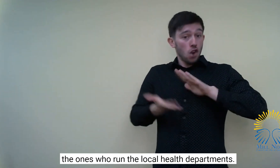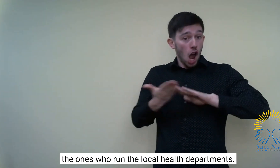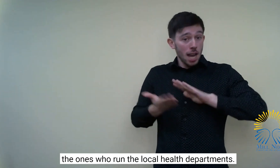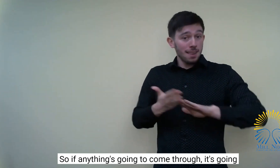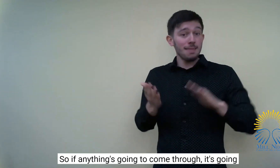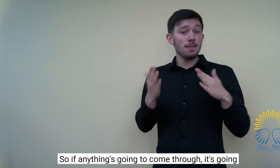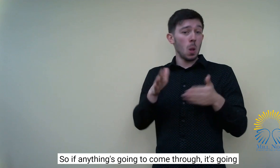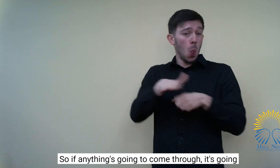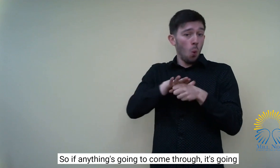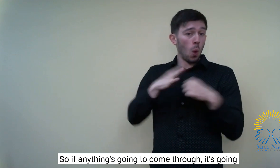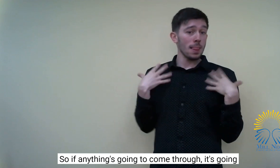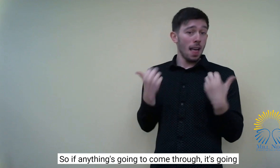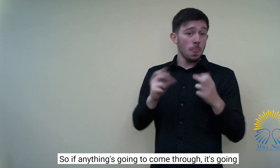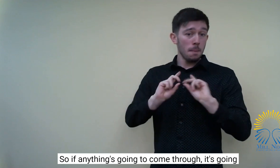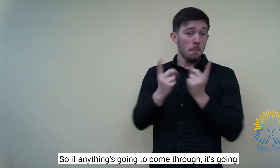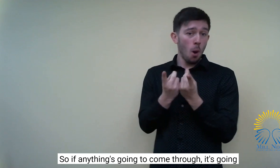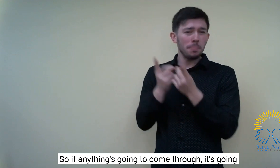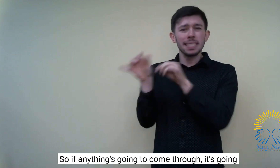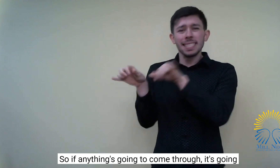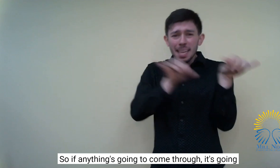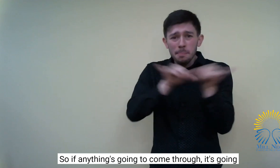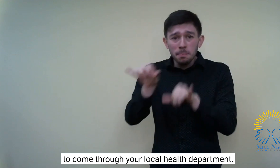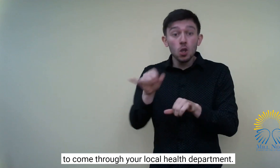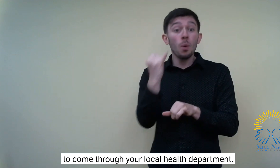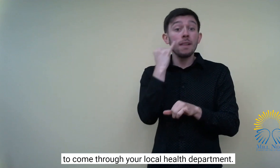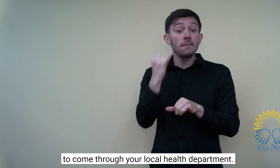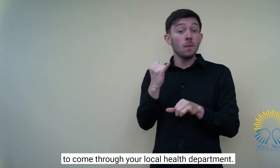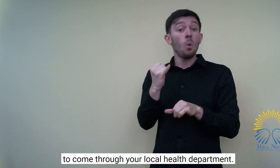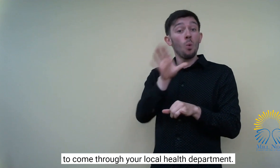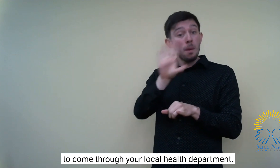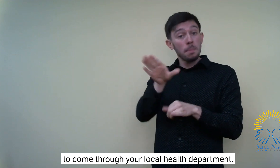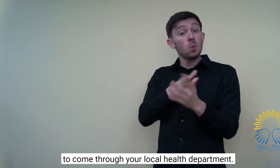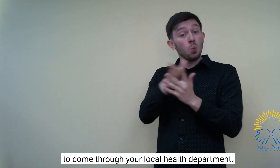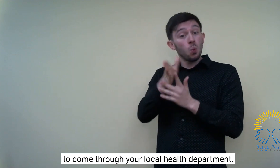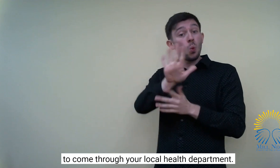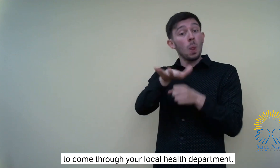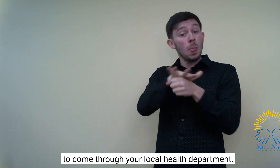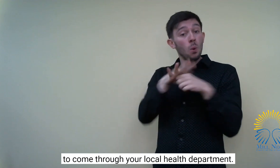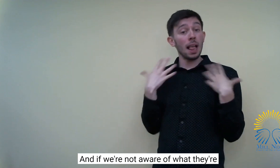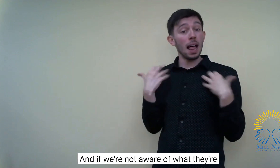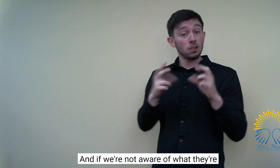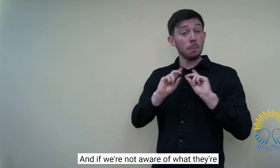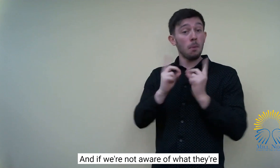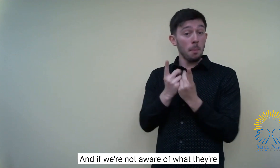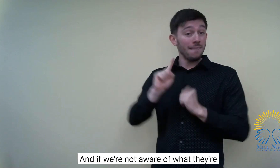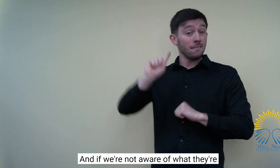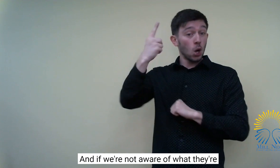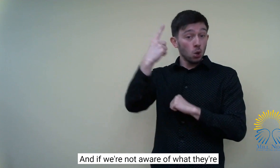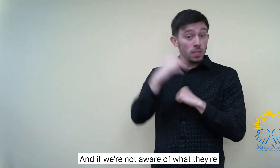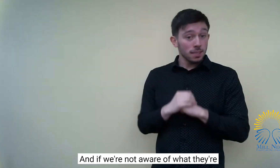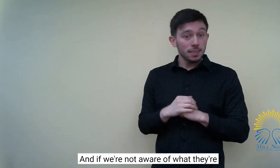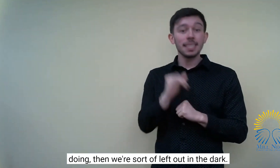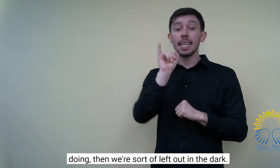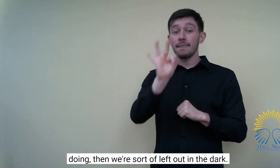departments. So if anything's going to come through, it's going to come through your local health department. And if we're not aware of what they're